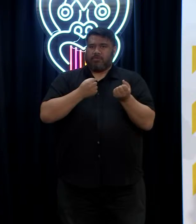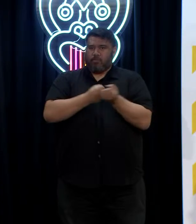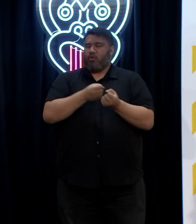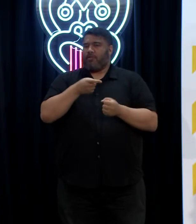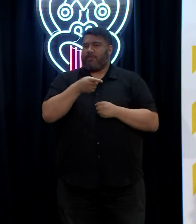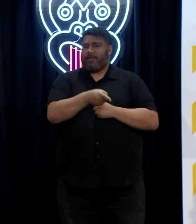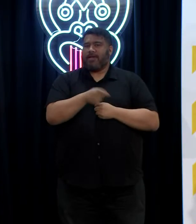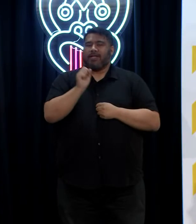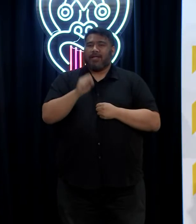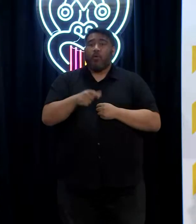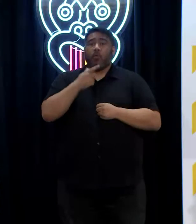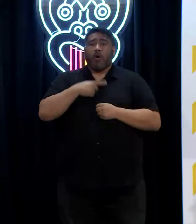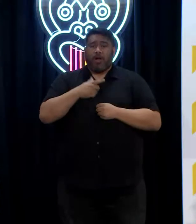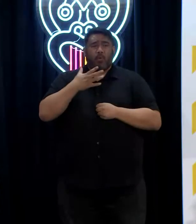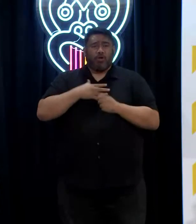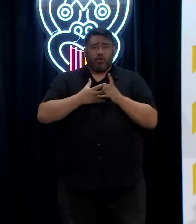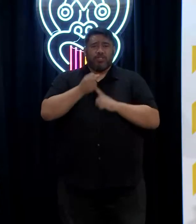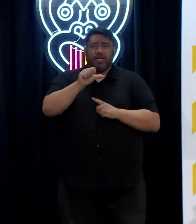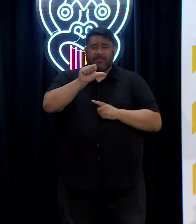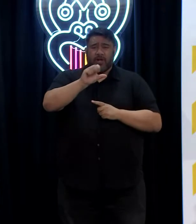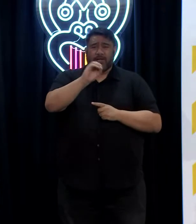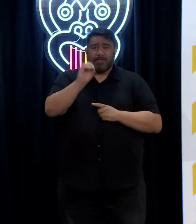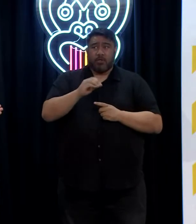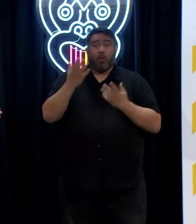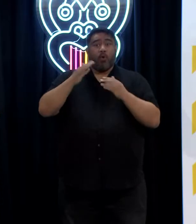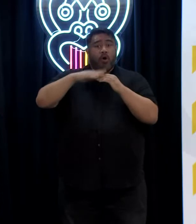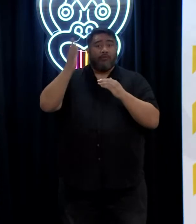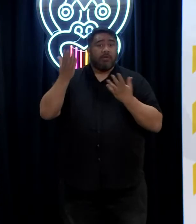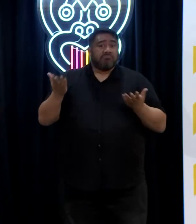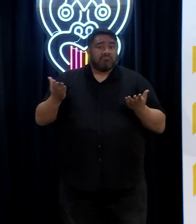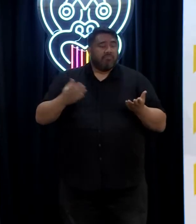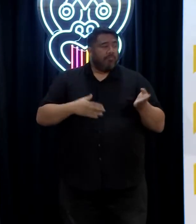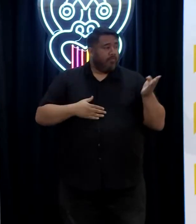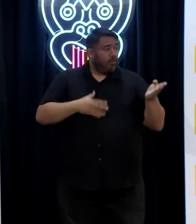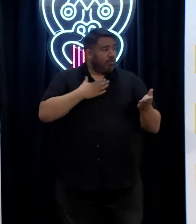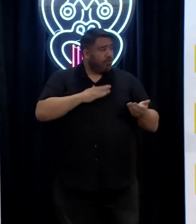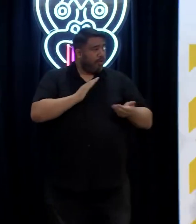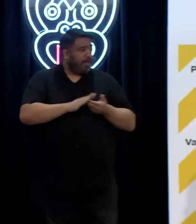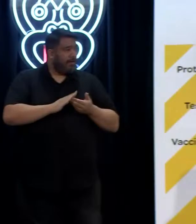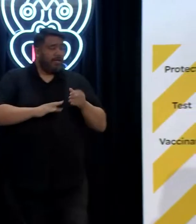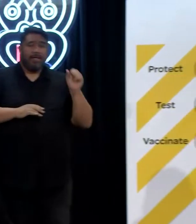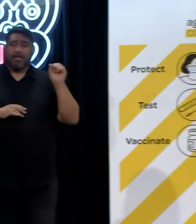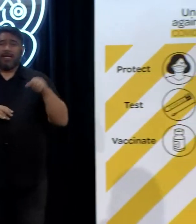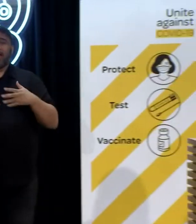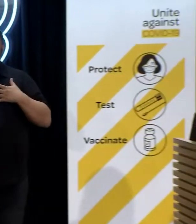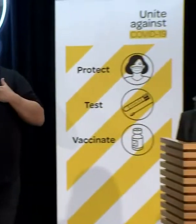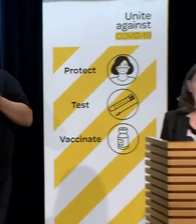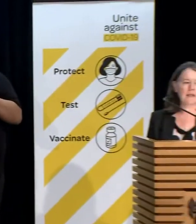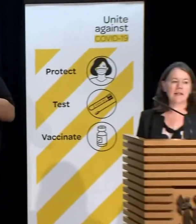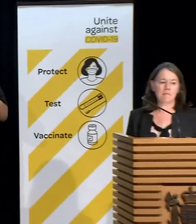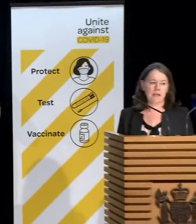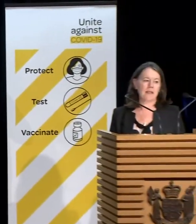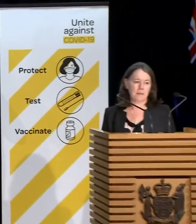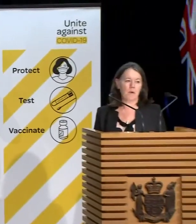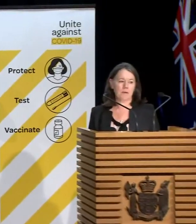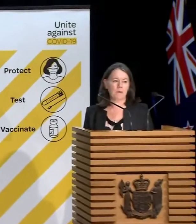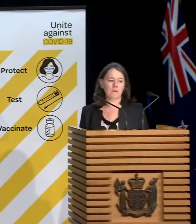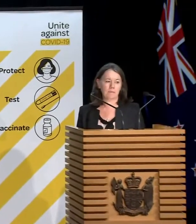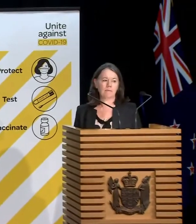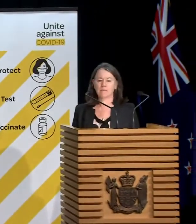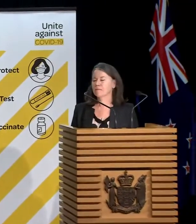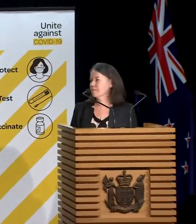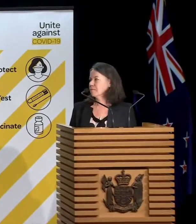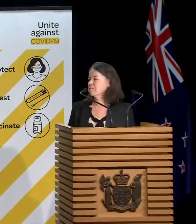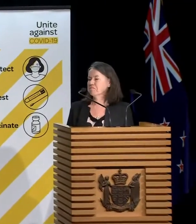make sure that we get not only to 90%, but we get above that as well. Do you want to add anything to that? Just to say that the health advice has consistently been as many as